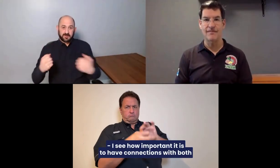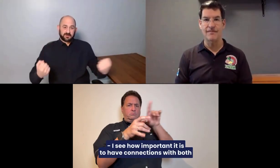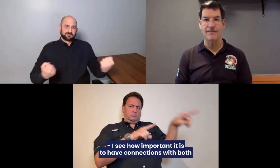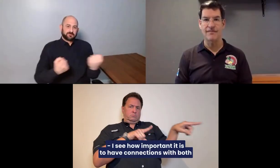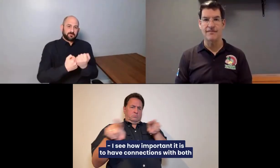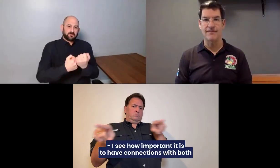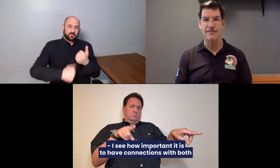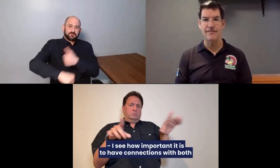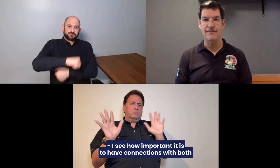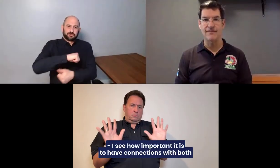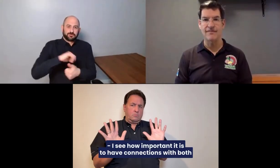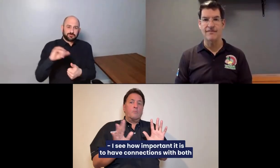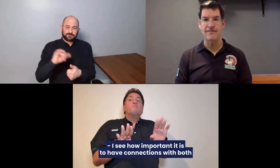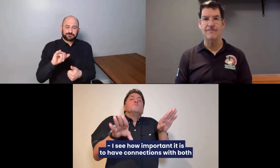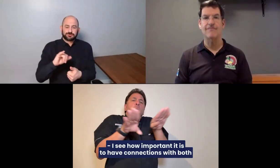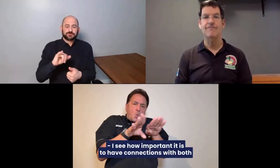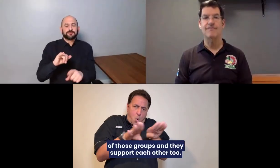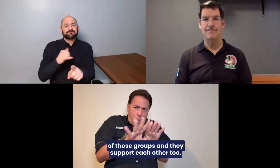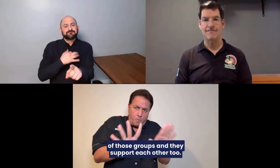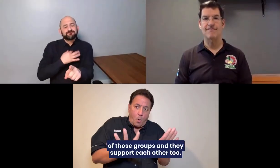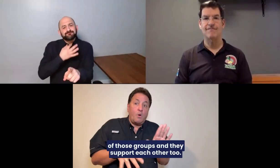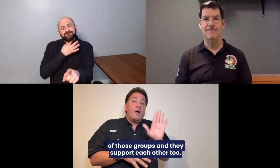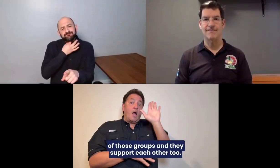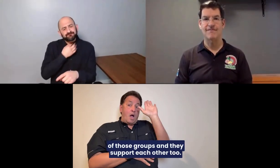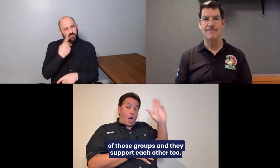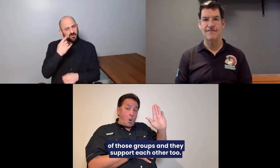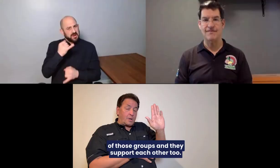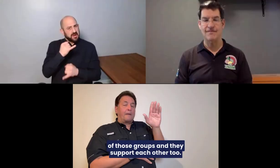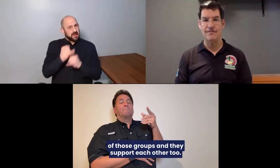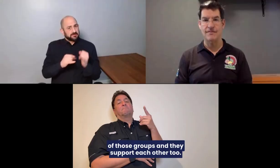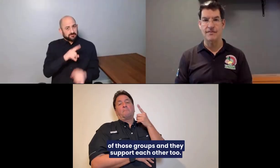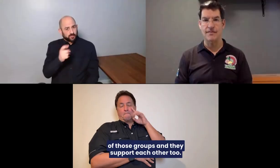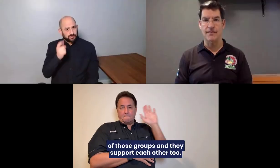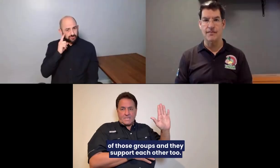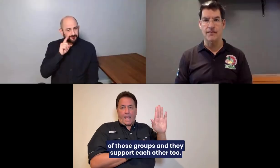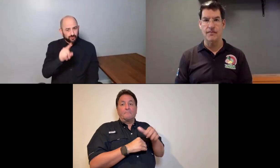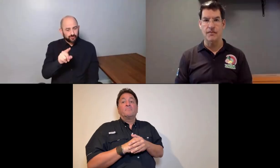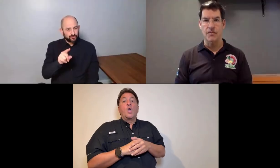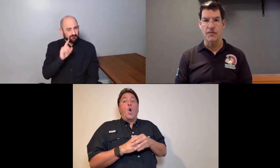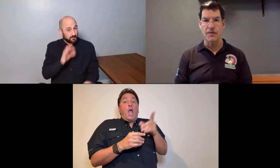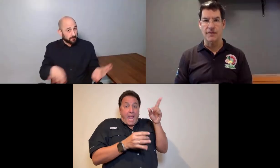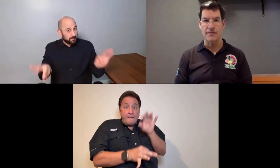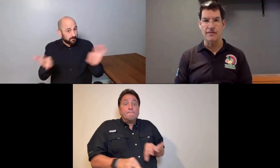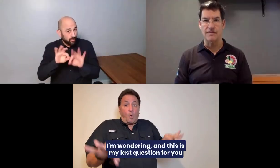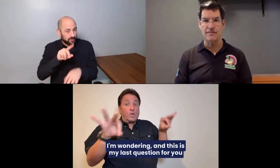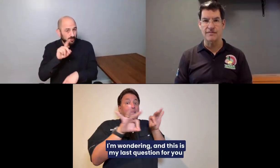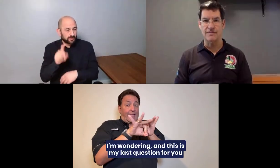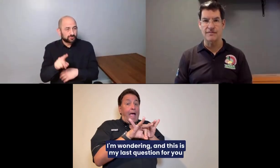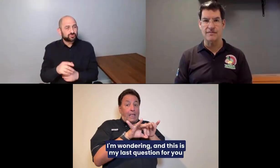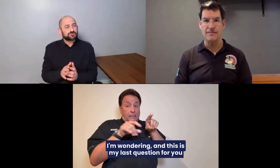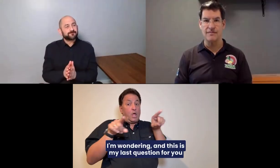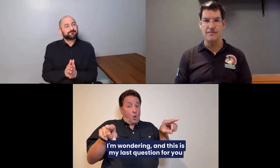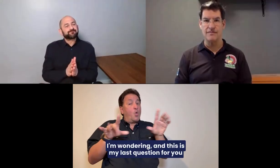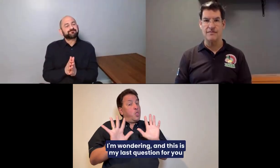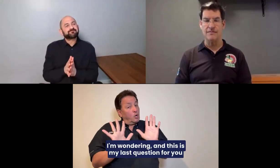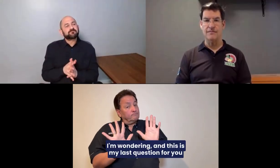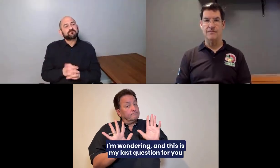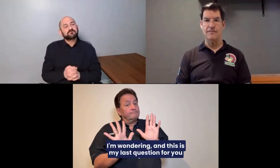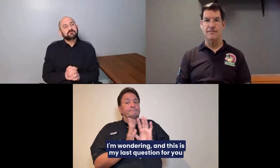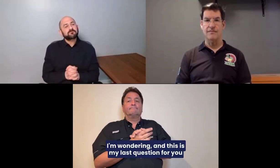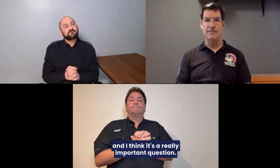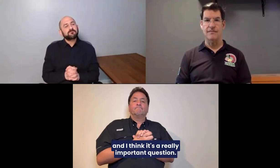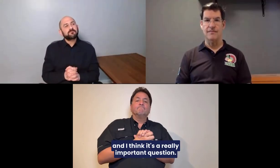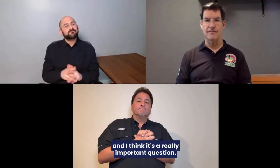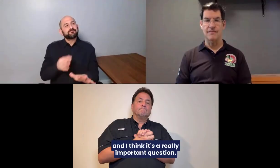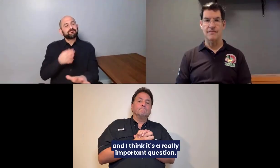how important it is to have connections with both of those groups, and they support each other too. I'm wondering, and this is my last question